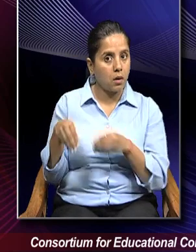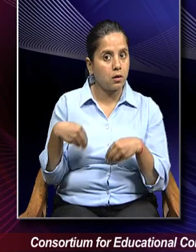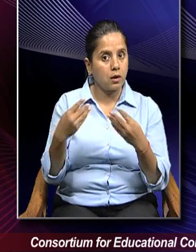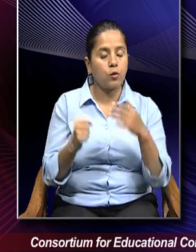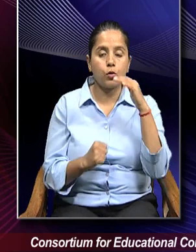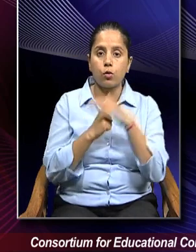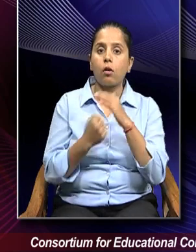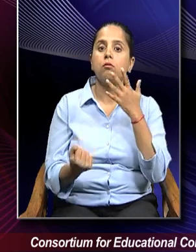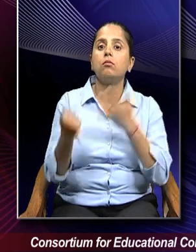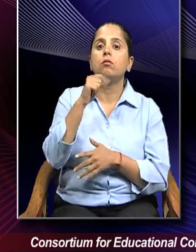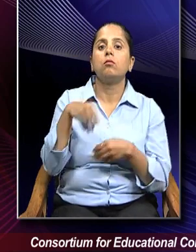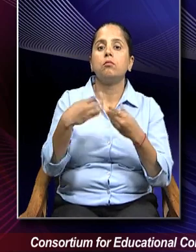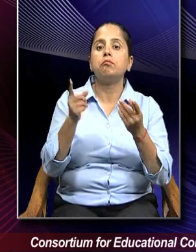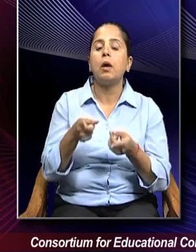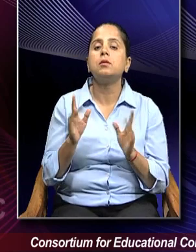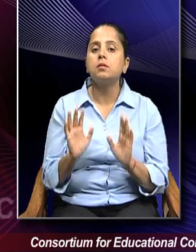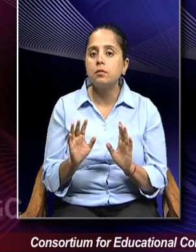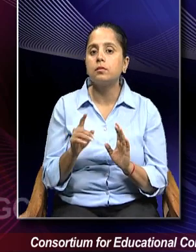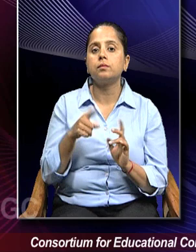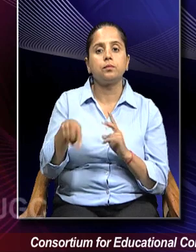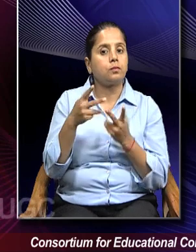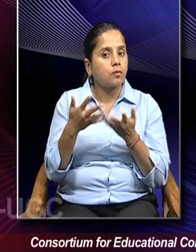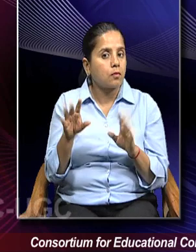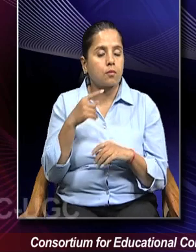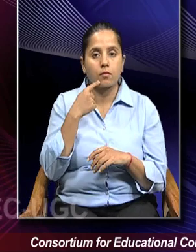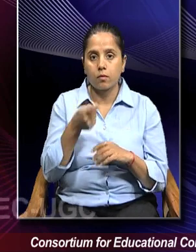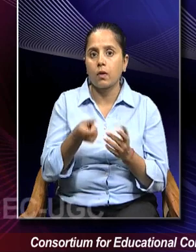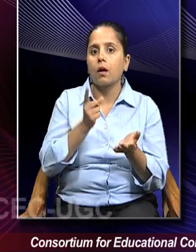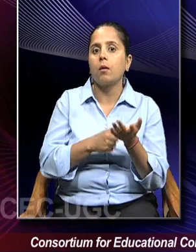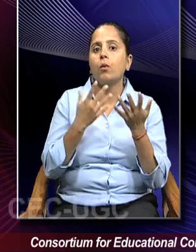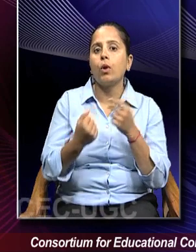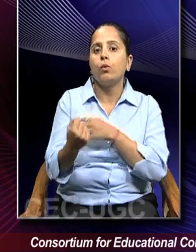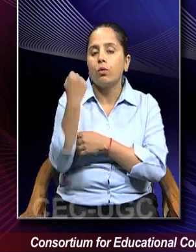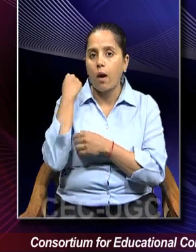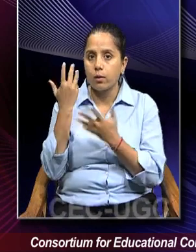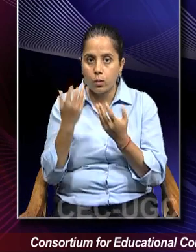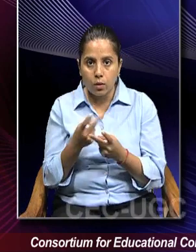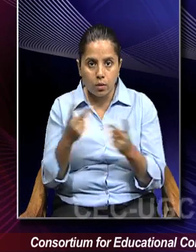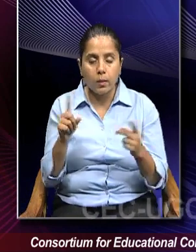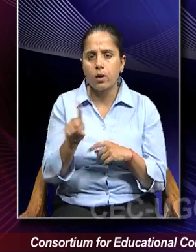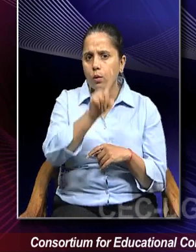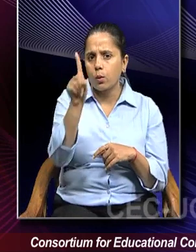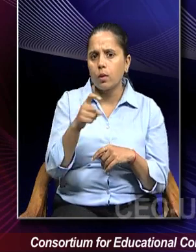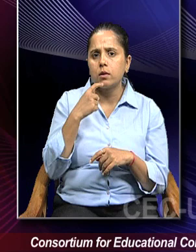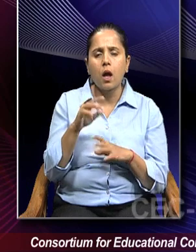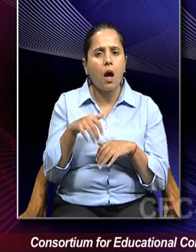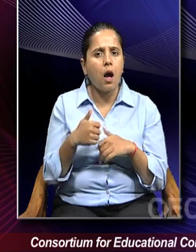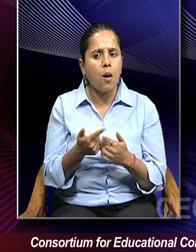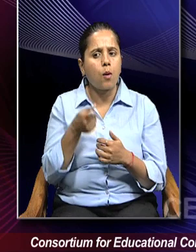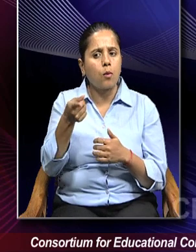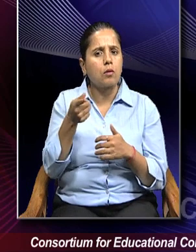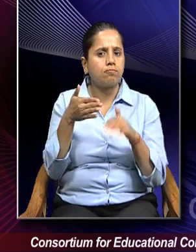top priority whenever it comes to the demand of rights. So, question comes, how to crack